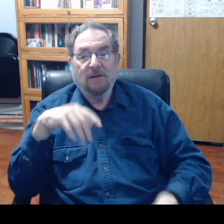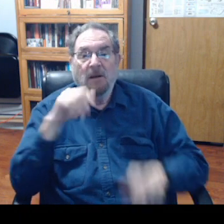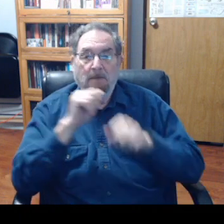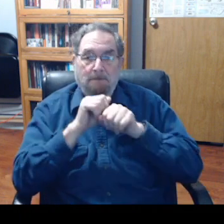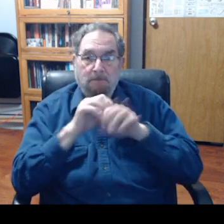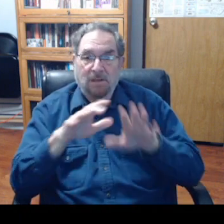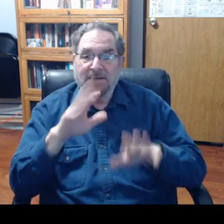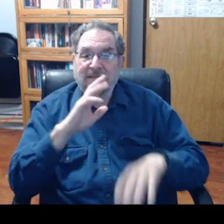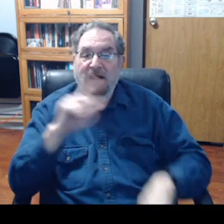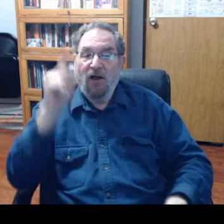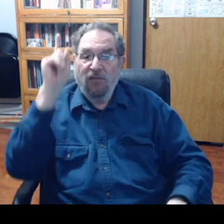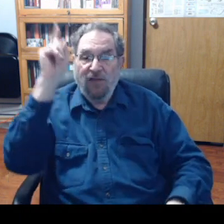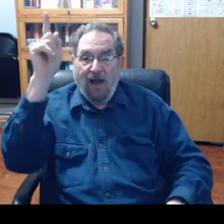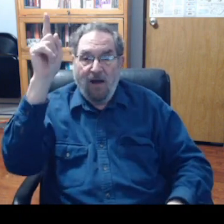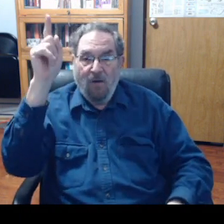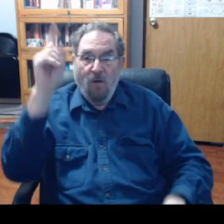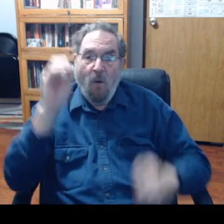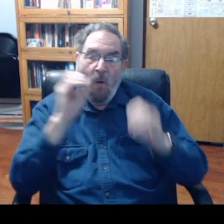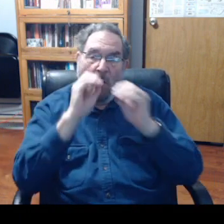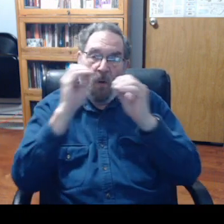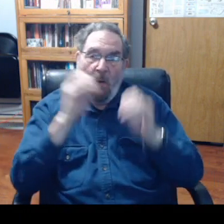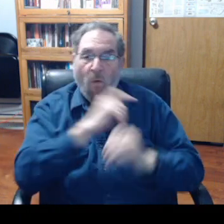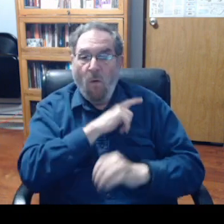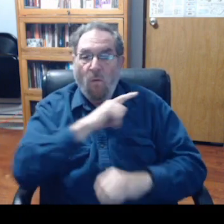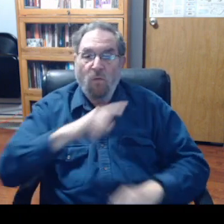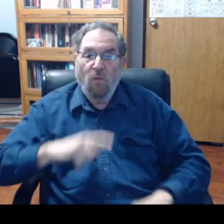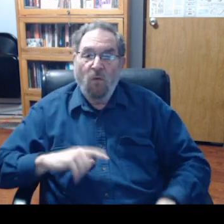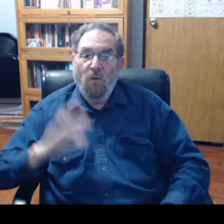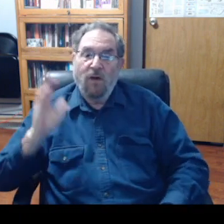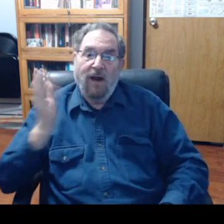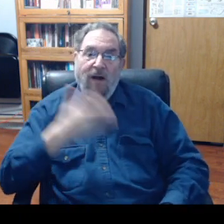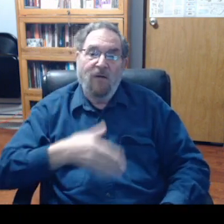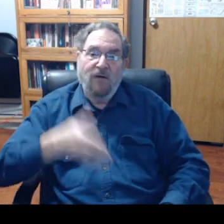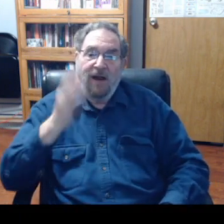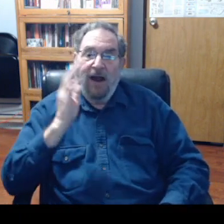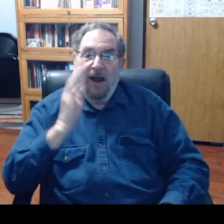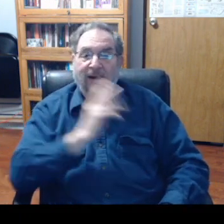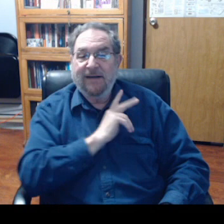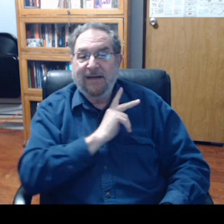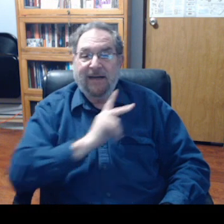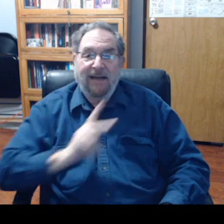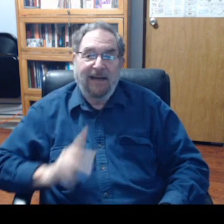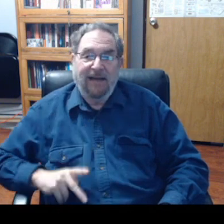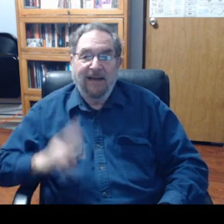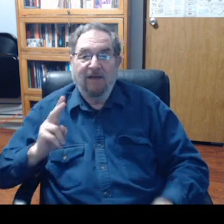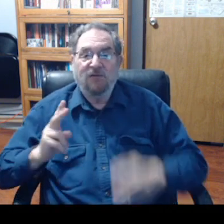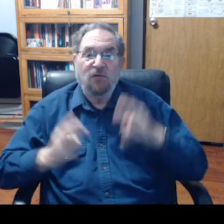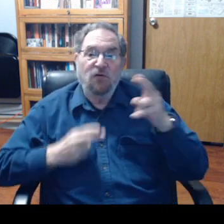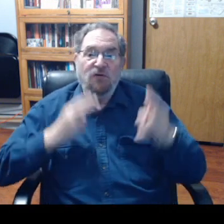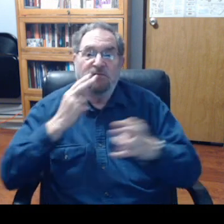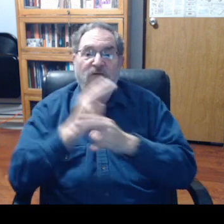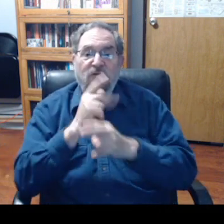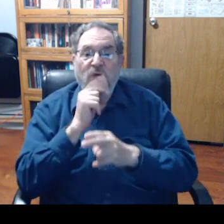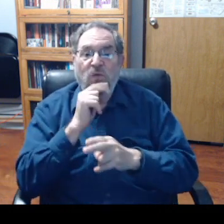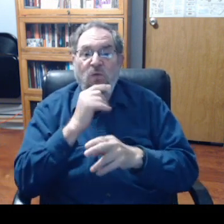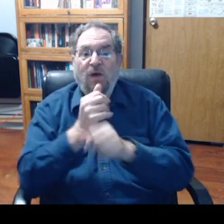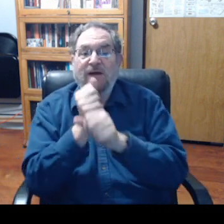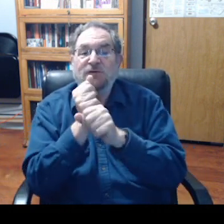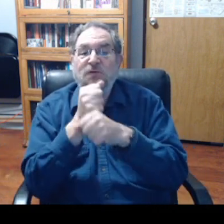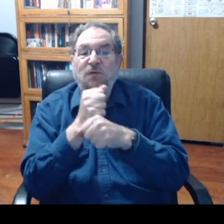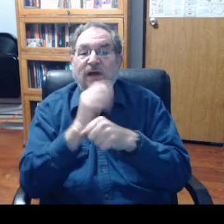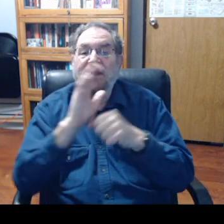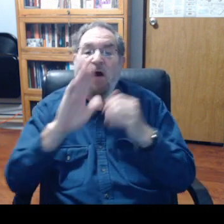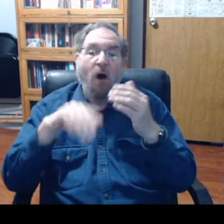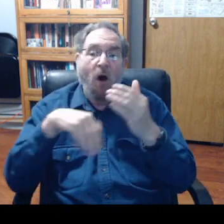Second, blessed art thou, O Lord our God, King of the universe, who